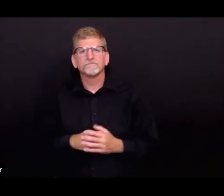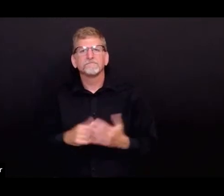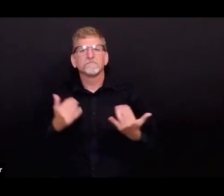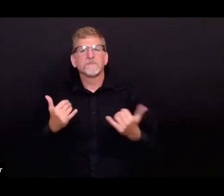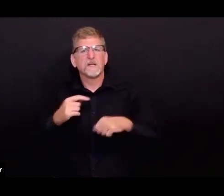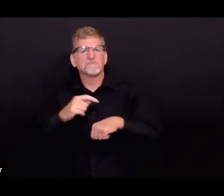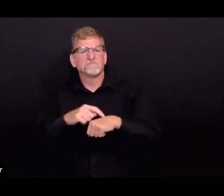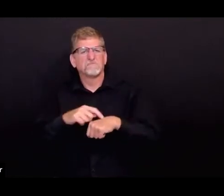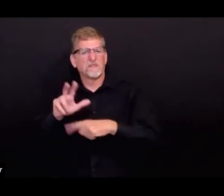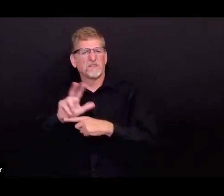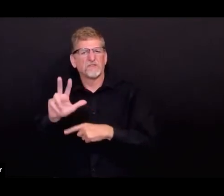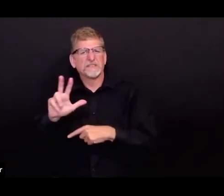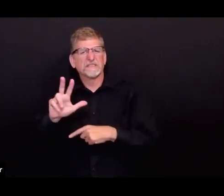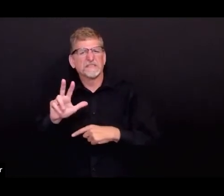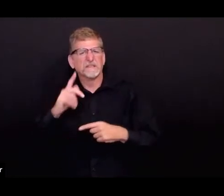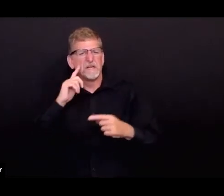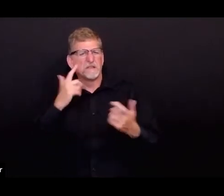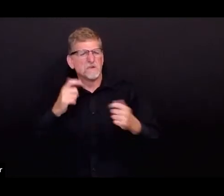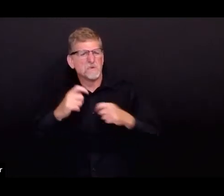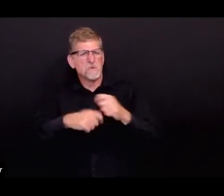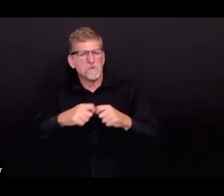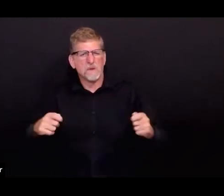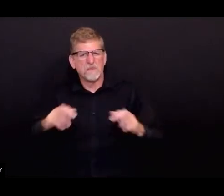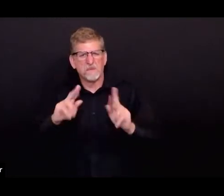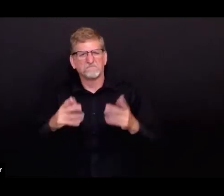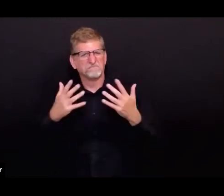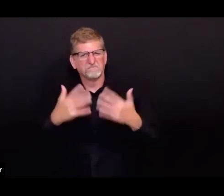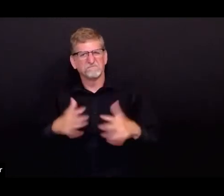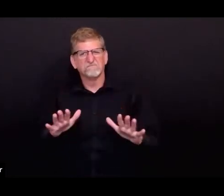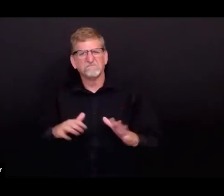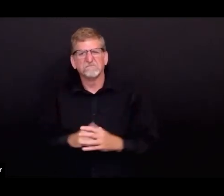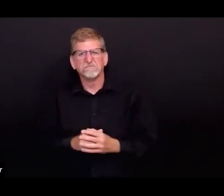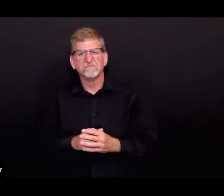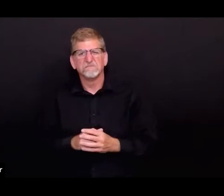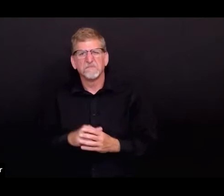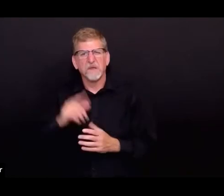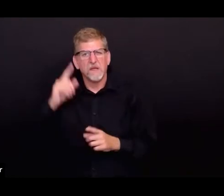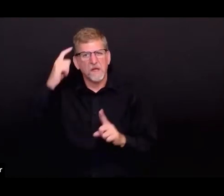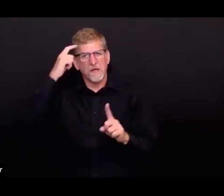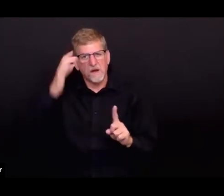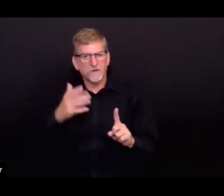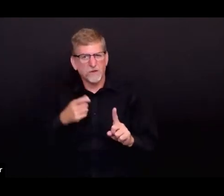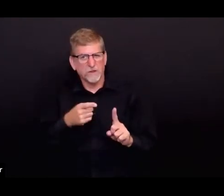Okay, any follow-up on that question, and then we'll wrap it? No, I'm good. Thank you.